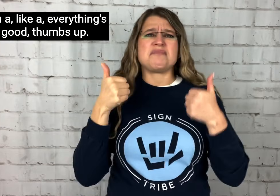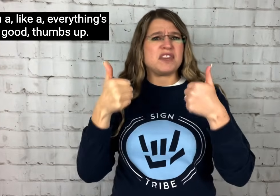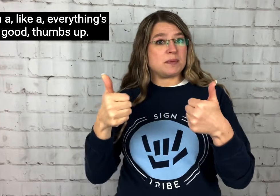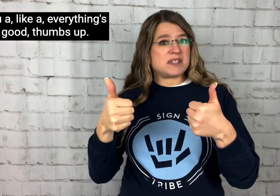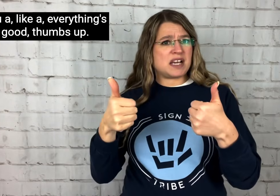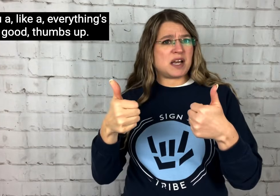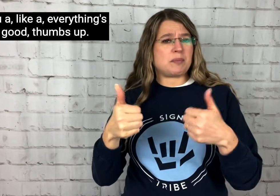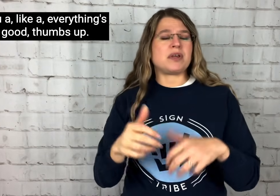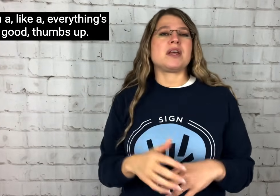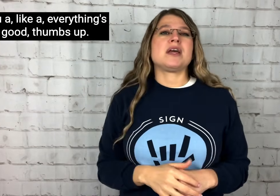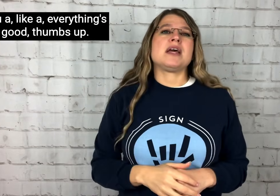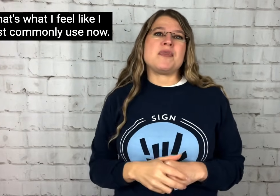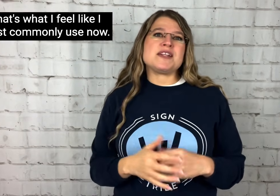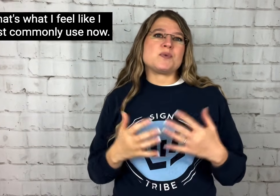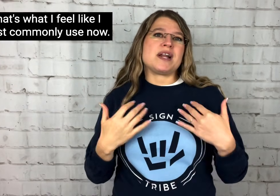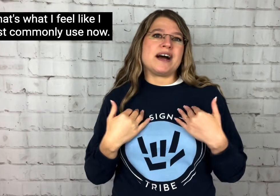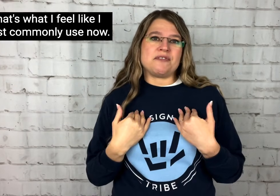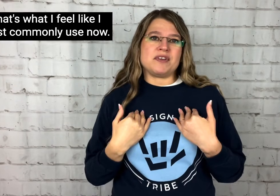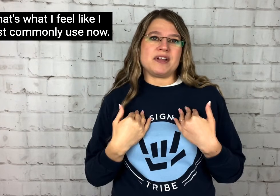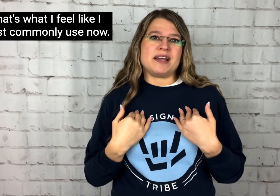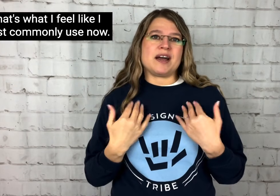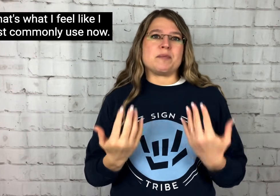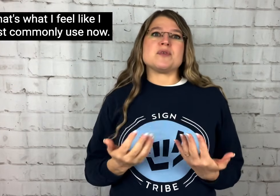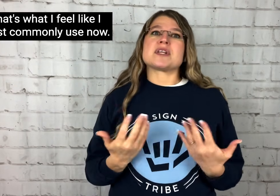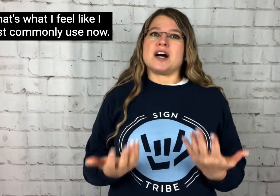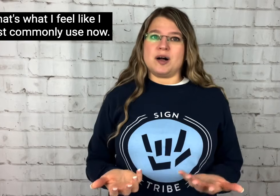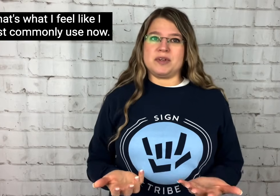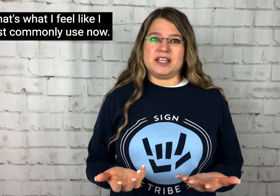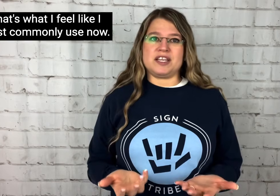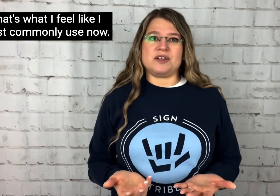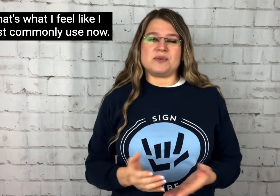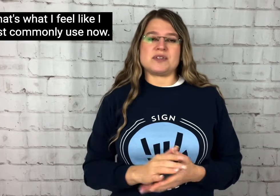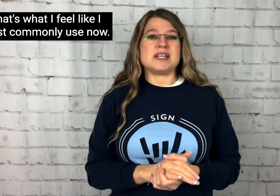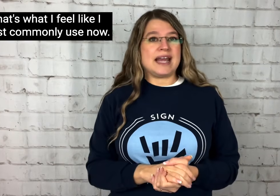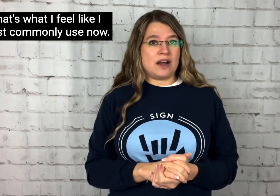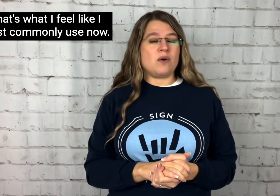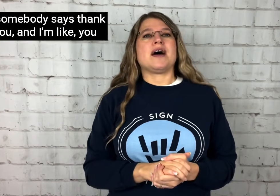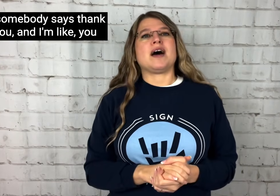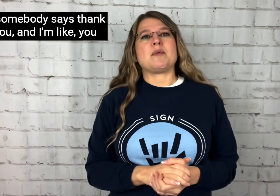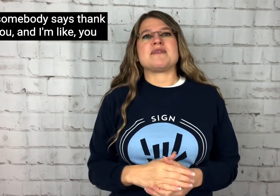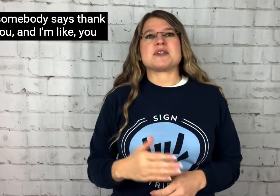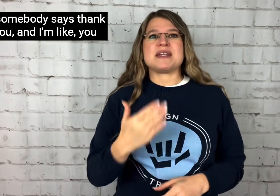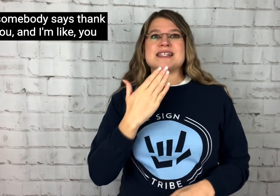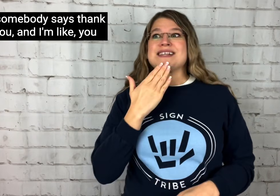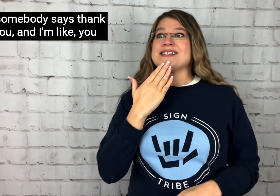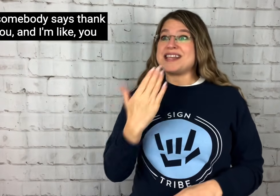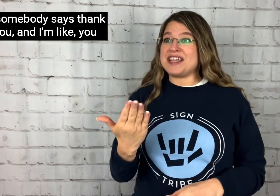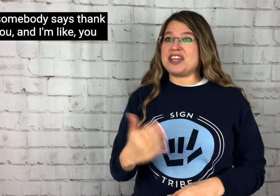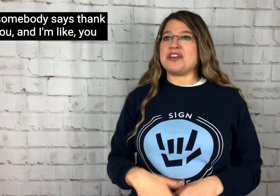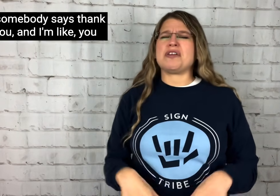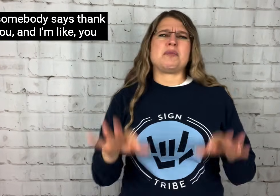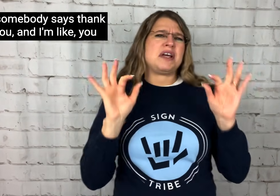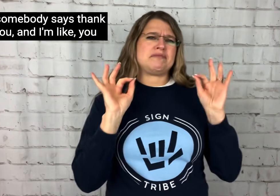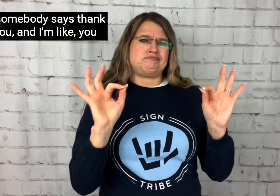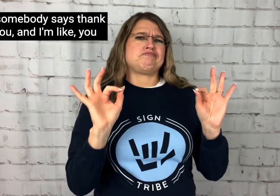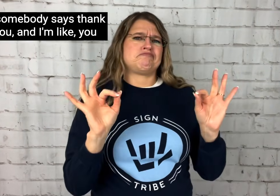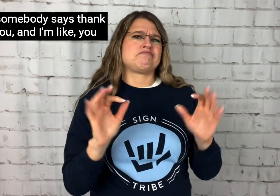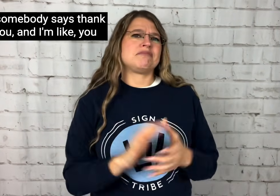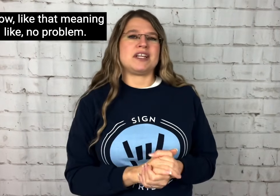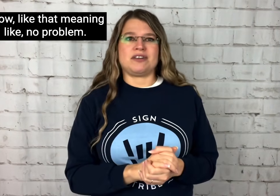thumbs up. That's what I feel like I most commonly use now. If somebody says thank you and I'm like,